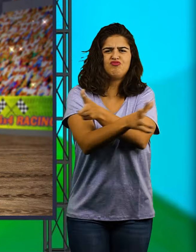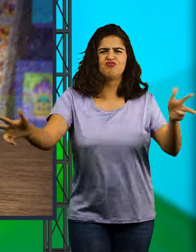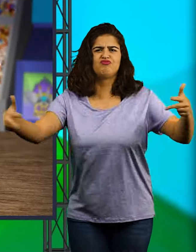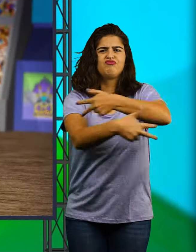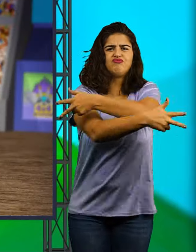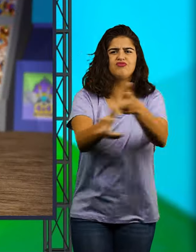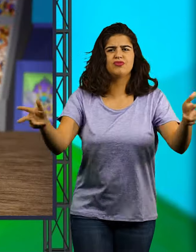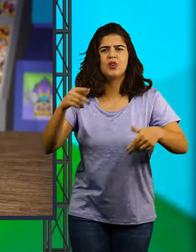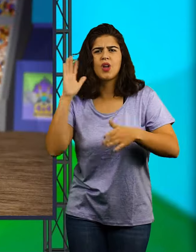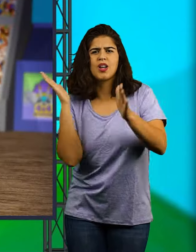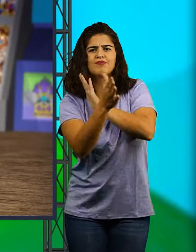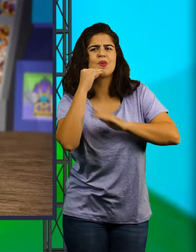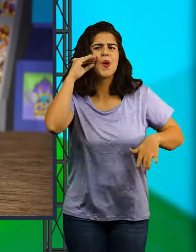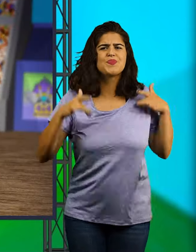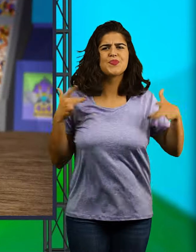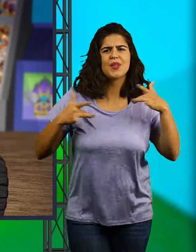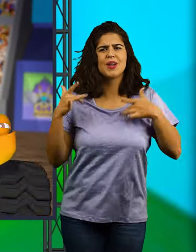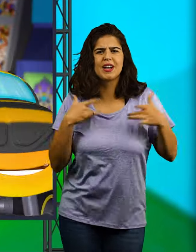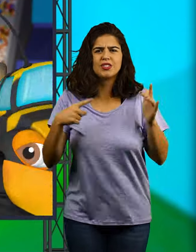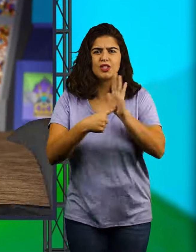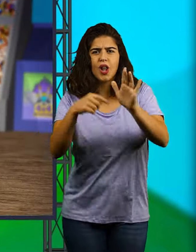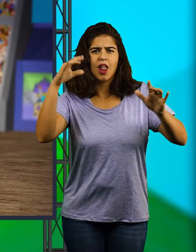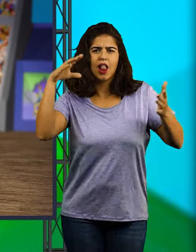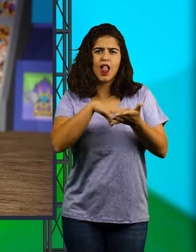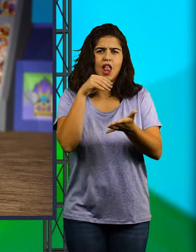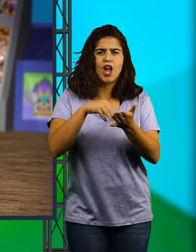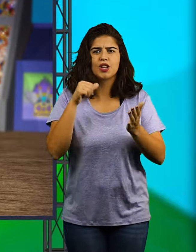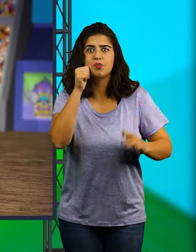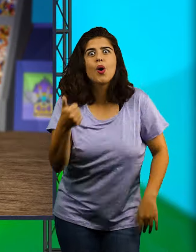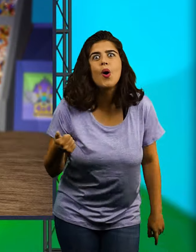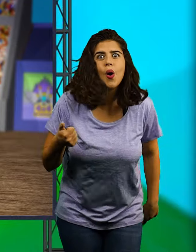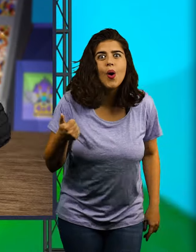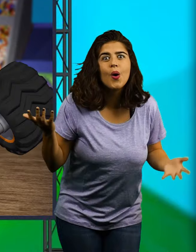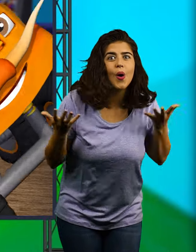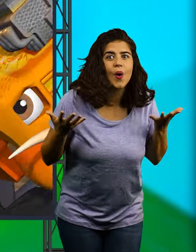excited for all the things they can learn tomorrow. Yeah!